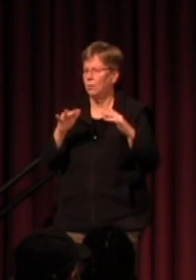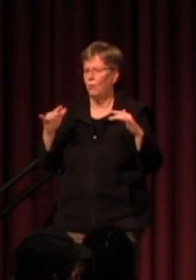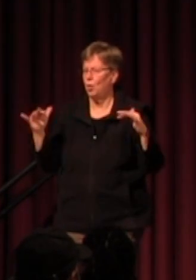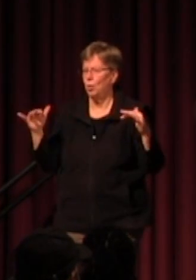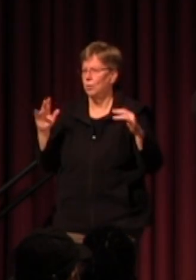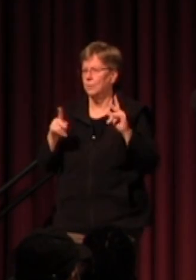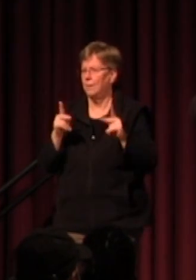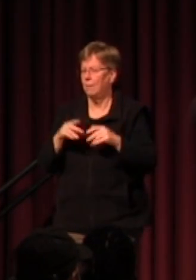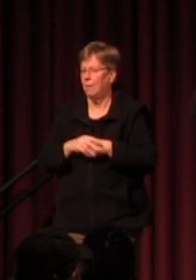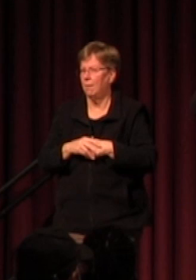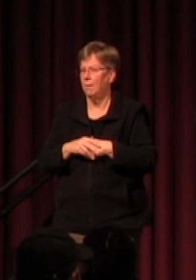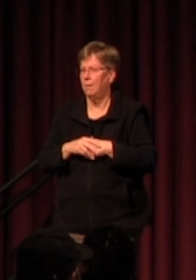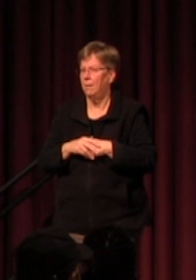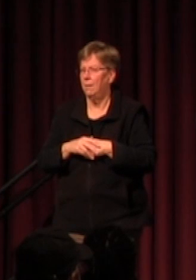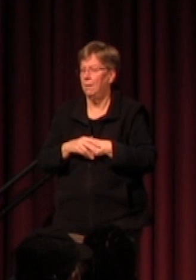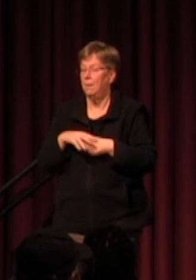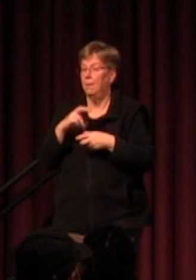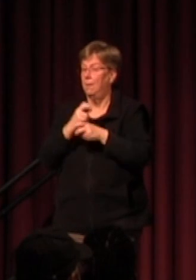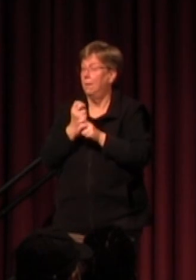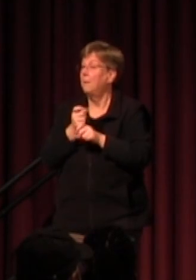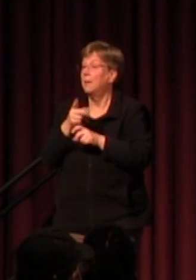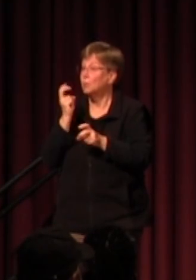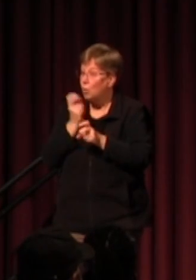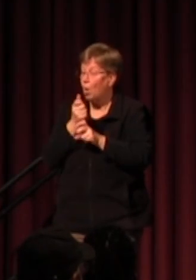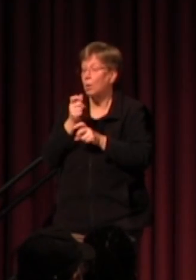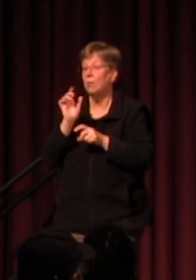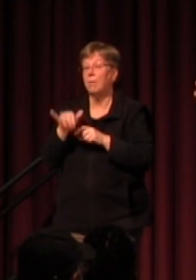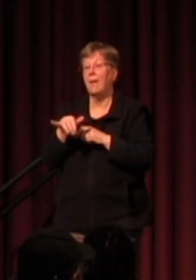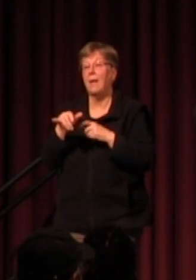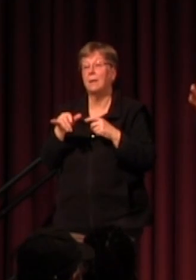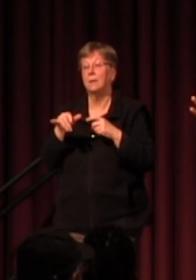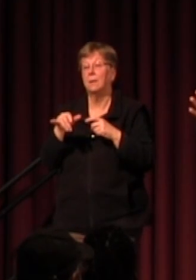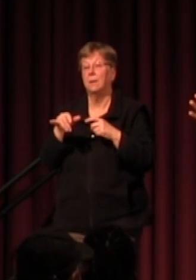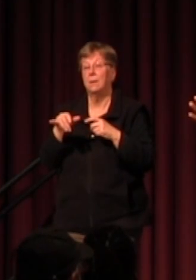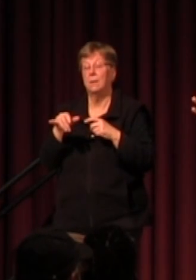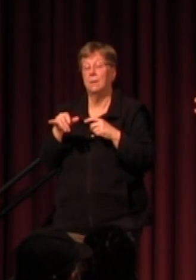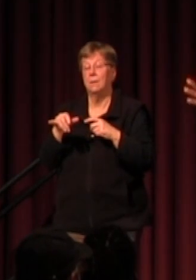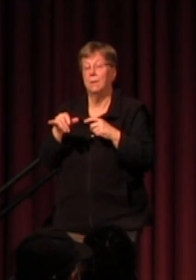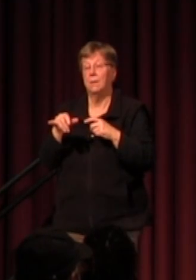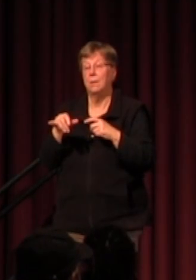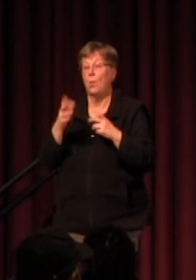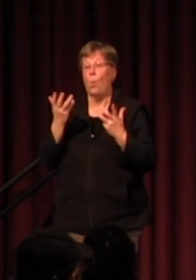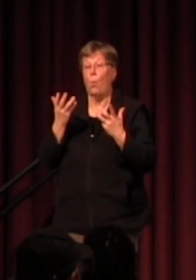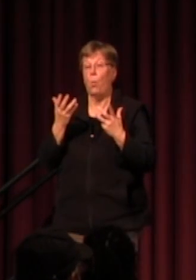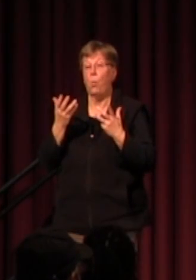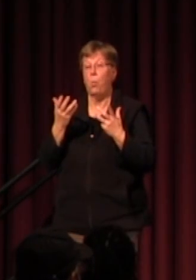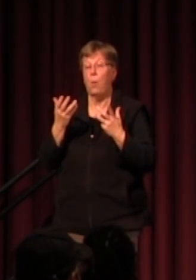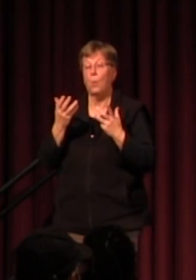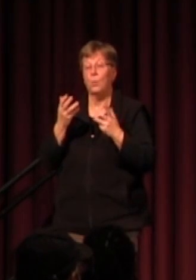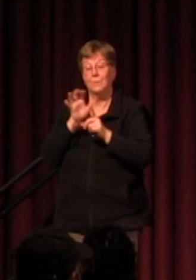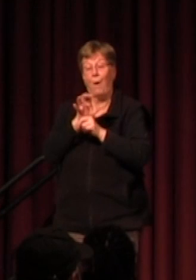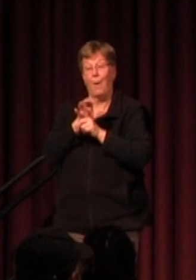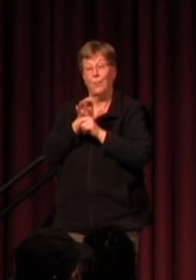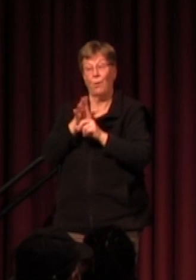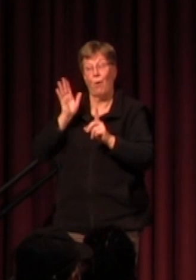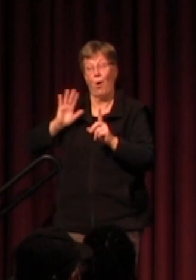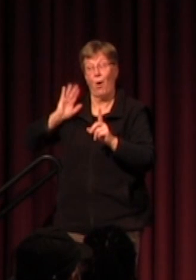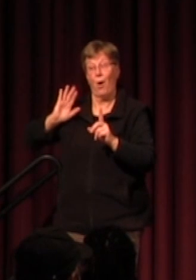So it makes it much more likely that what was socially predominant remains in the inner circle over